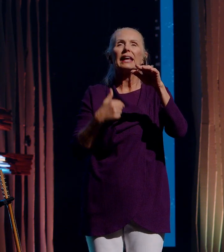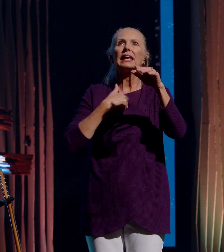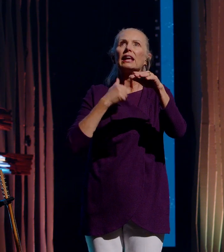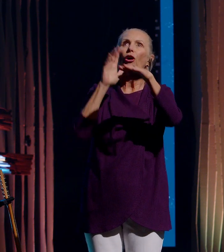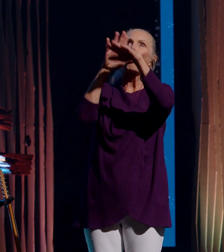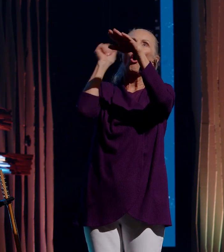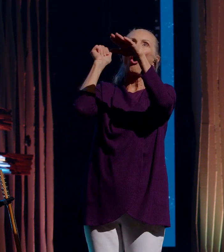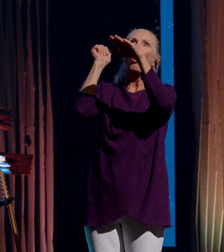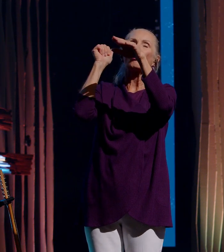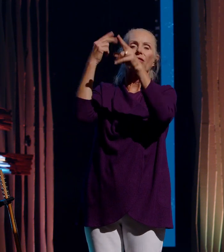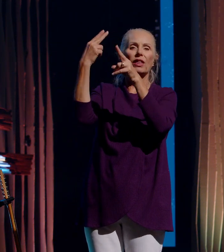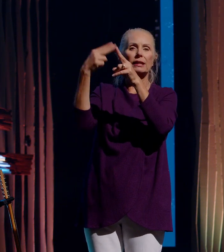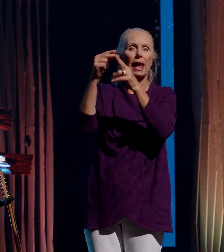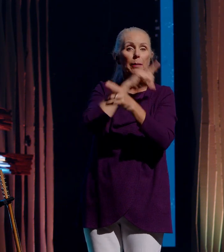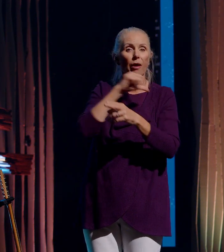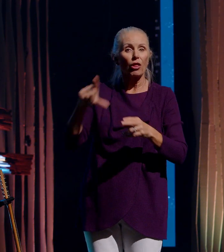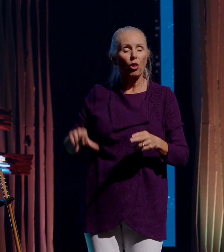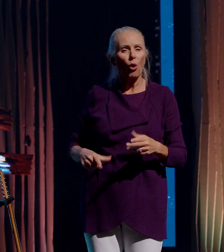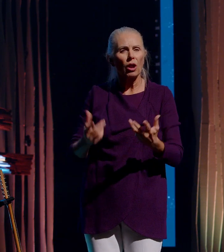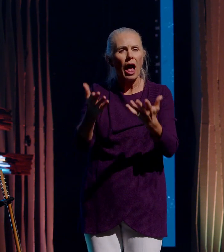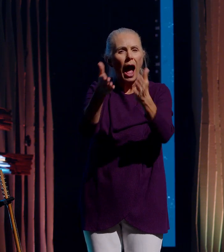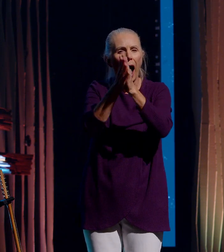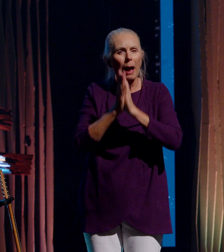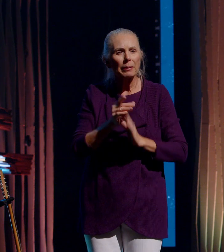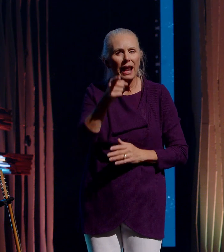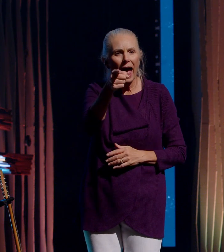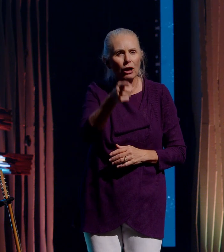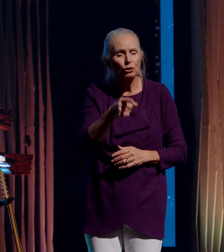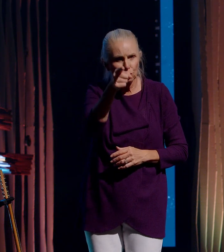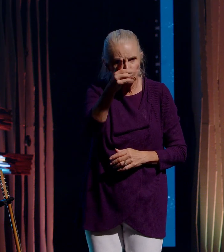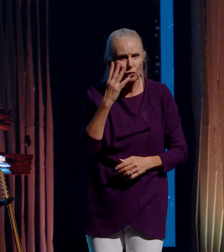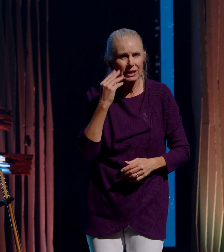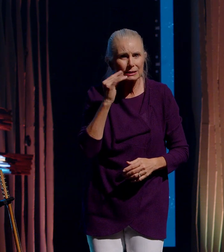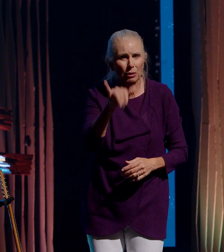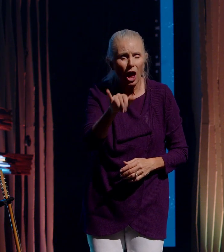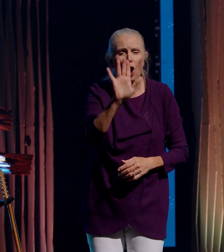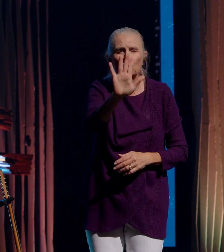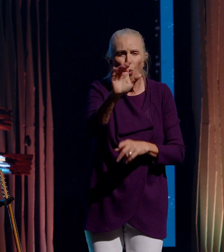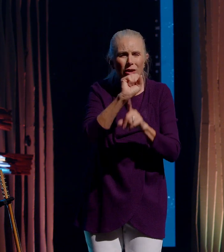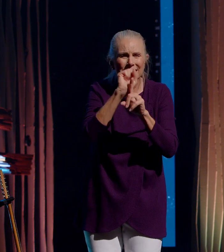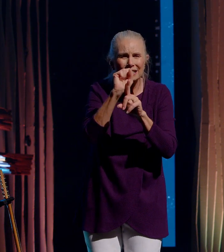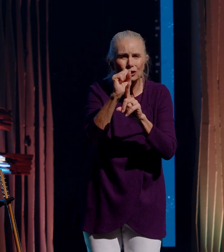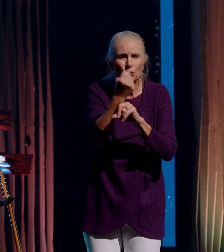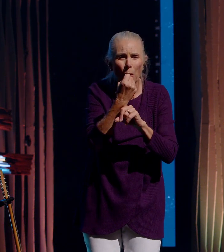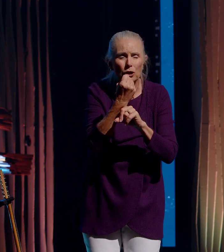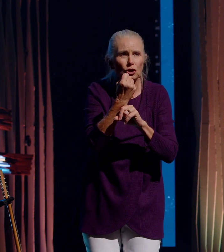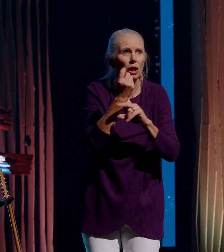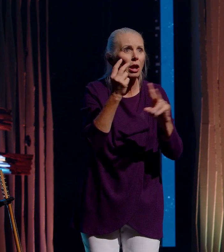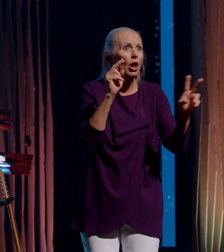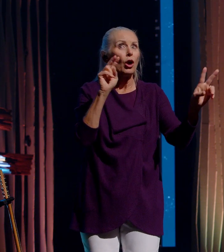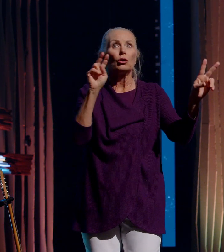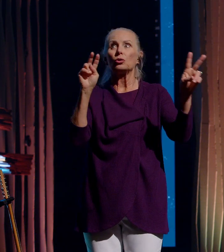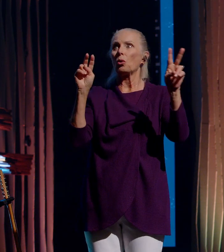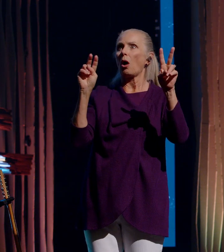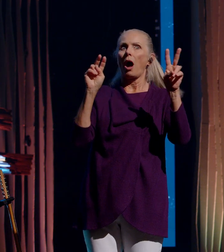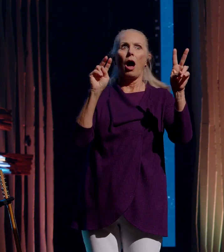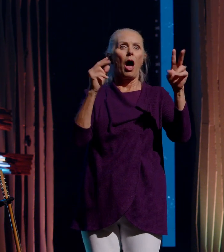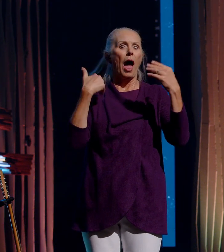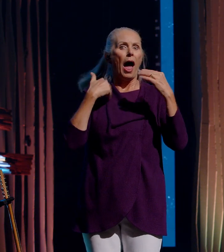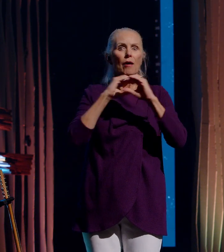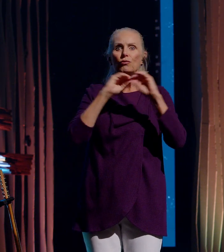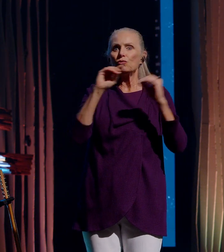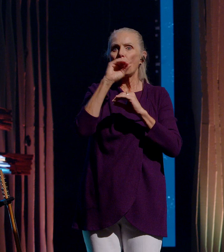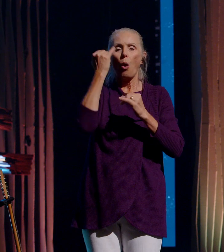Lord. Let me ask you, have you ever been in a spot like that before? Where you're in a situation where you really, really have no